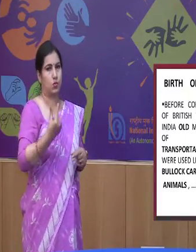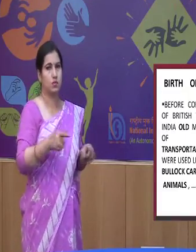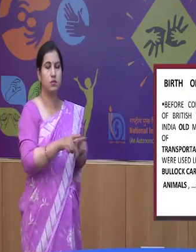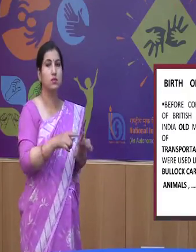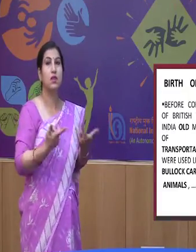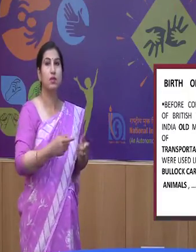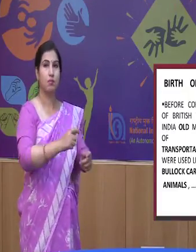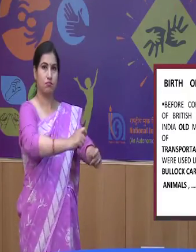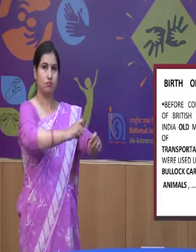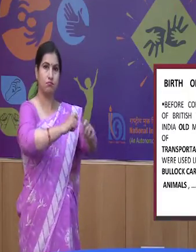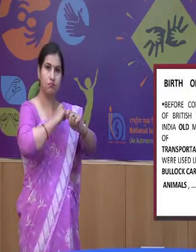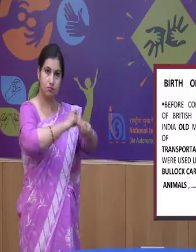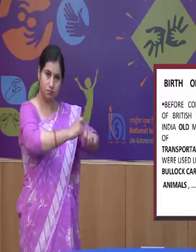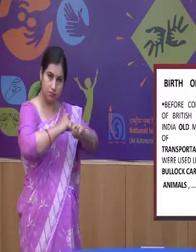like bullock cart,